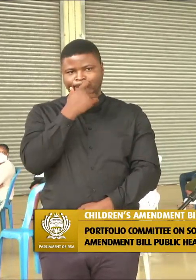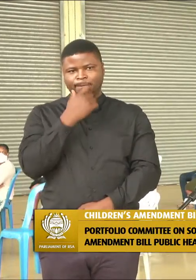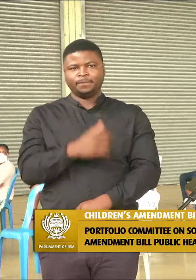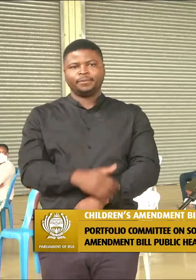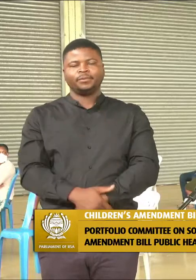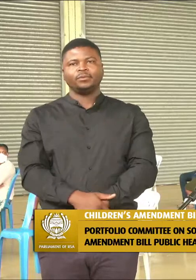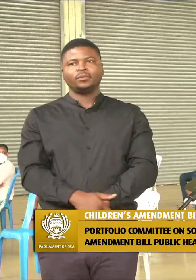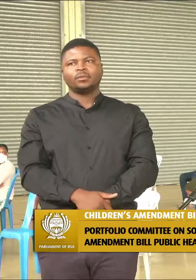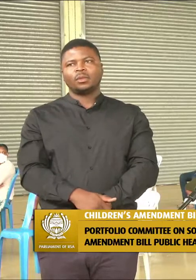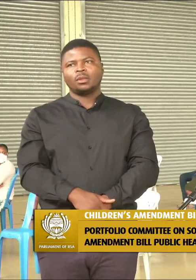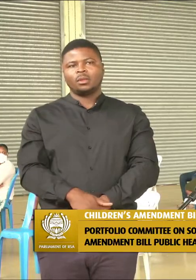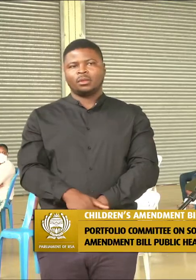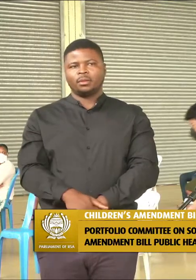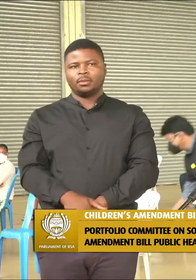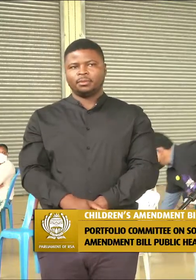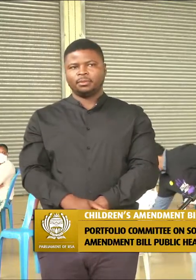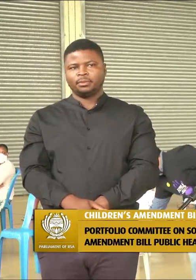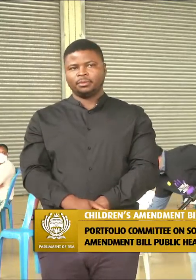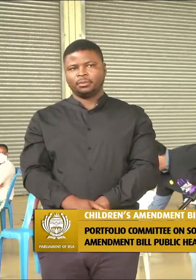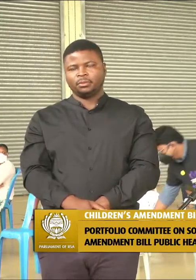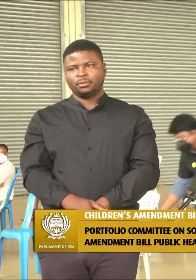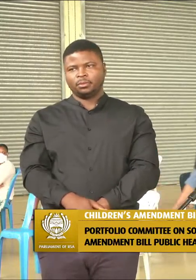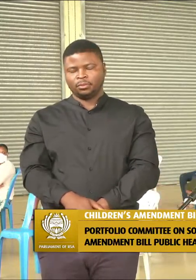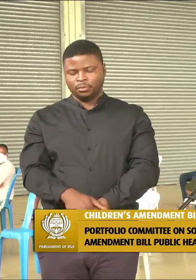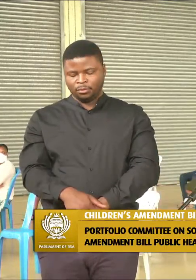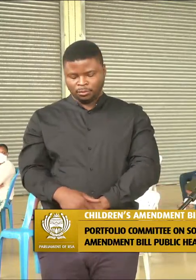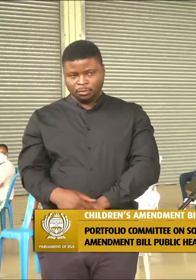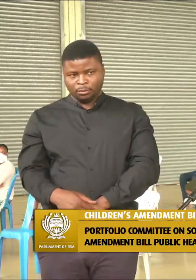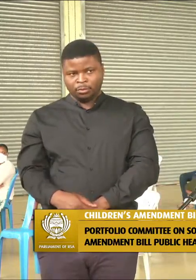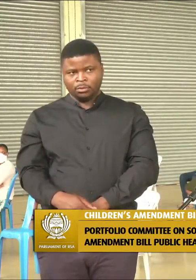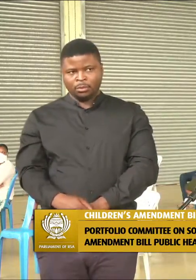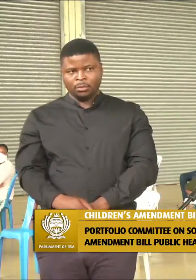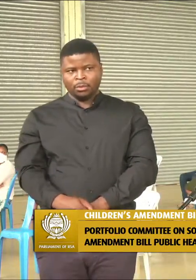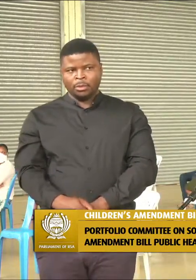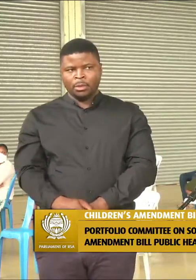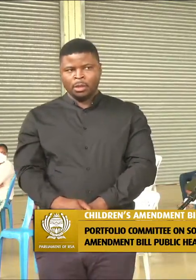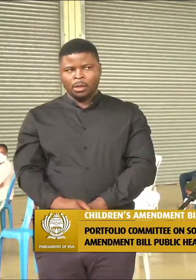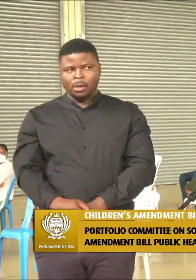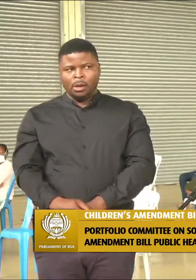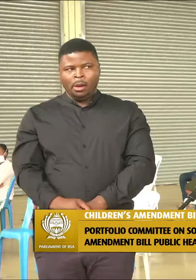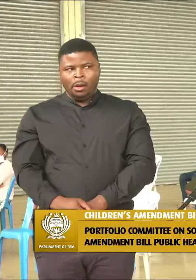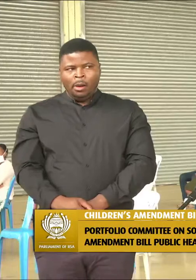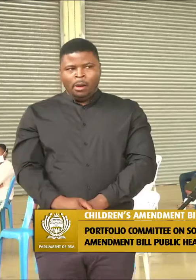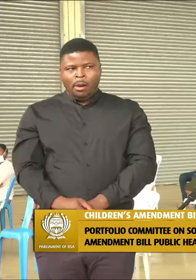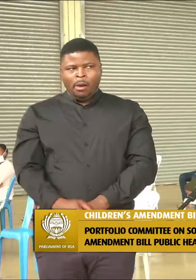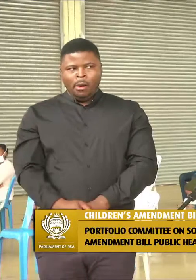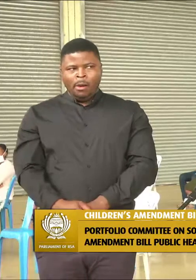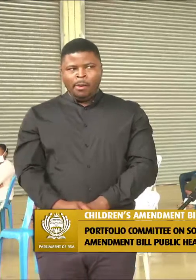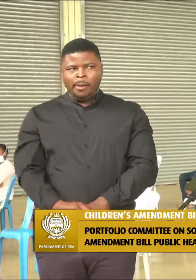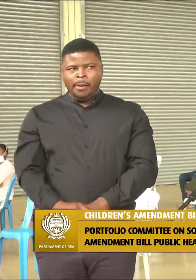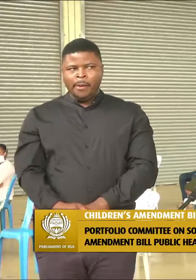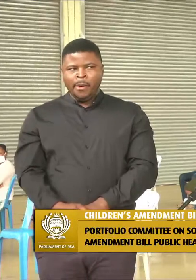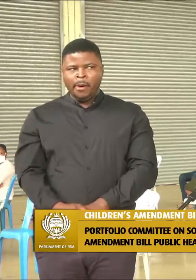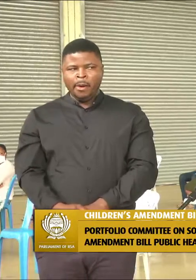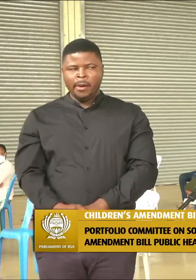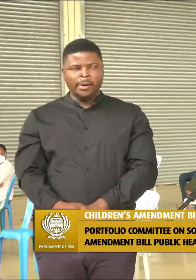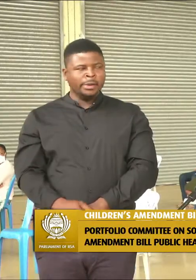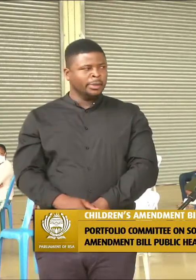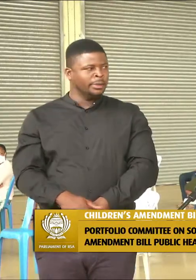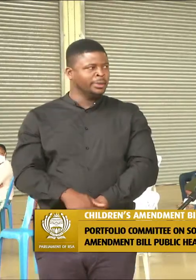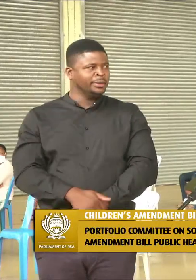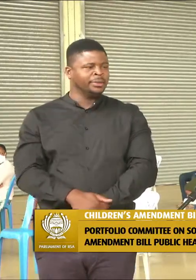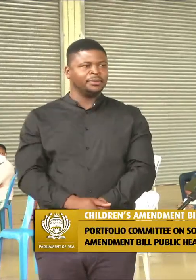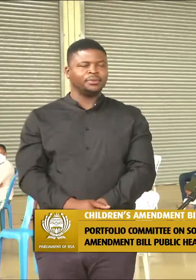lubucayi kakhulu ungalusho la phambi esidlangalaleni ungaya nje lapha etafuleni ubhale phansi bese unikeza